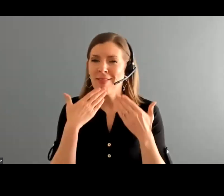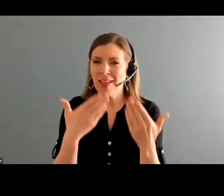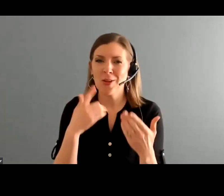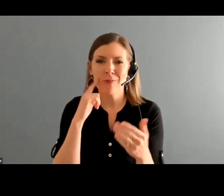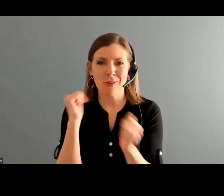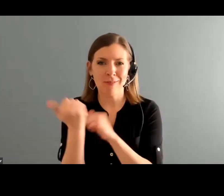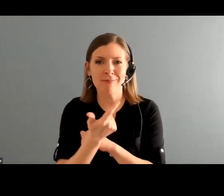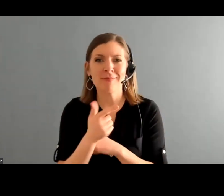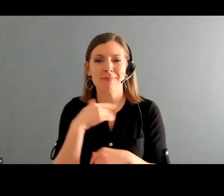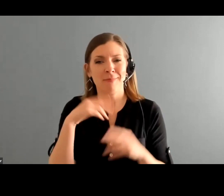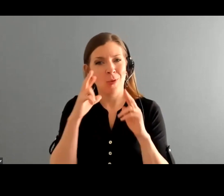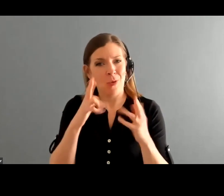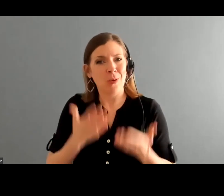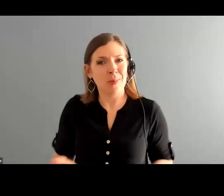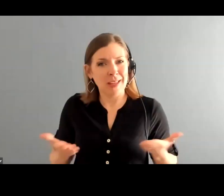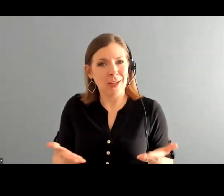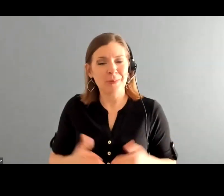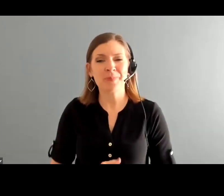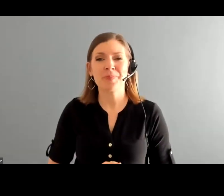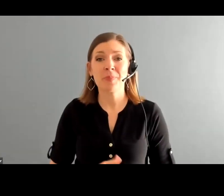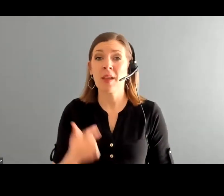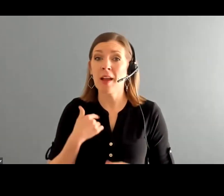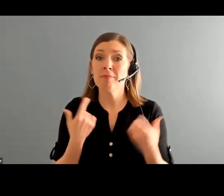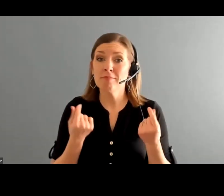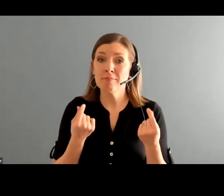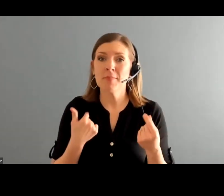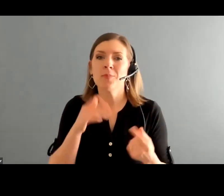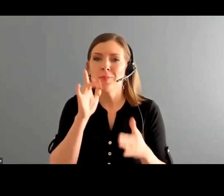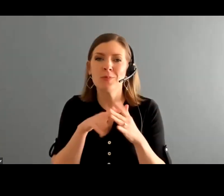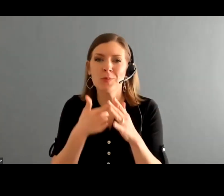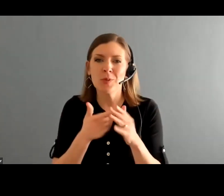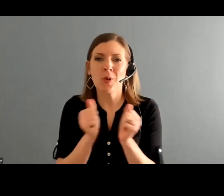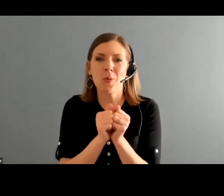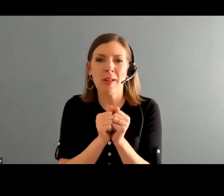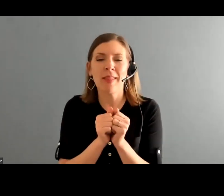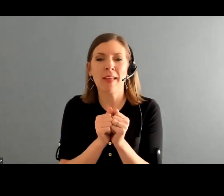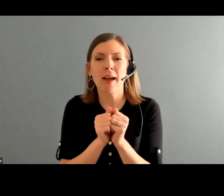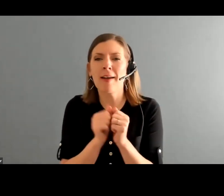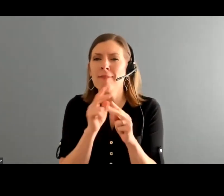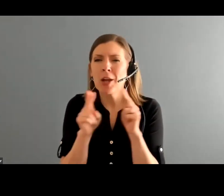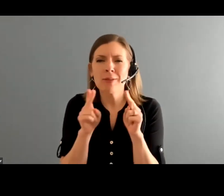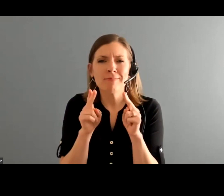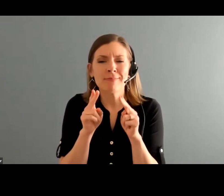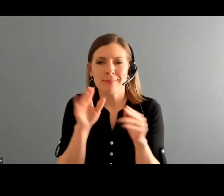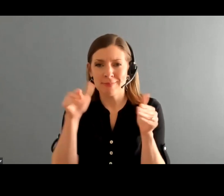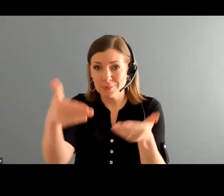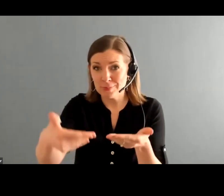to everyone, and I'm honored to be here. I'm going to start with a very brief